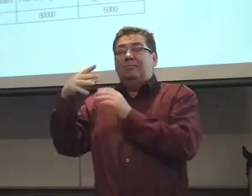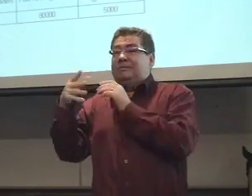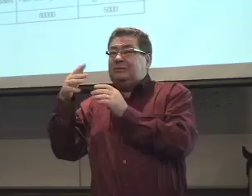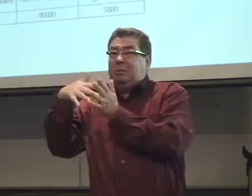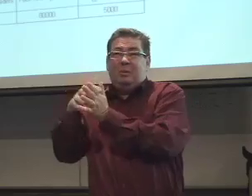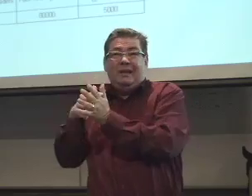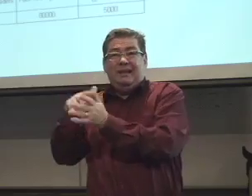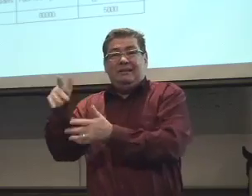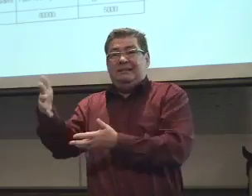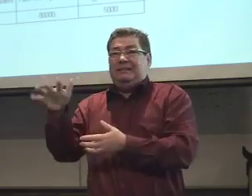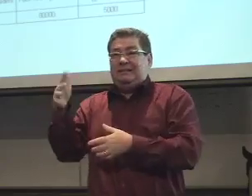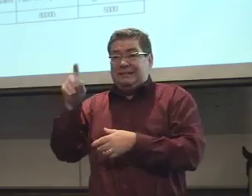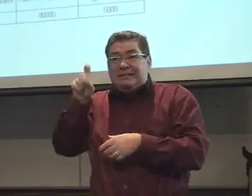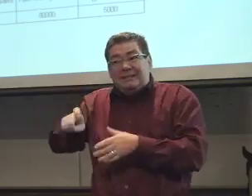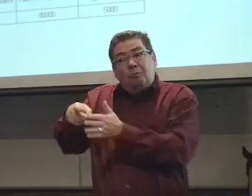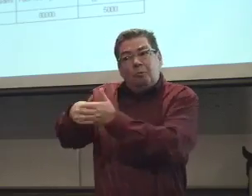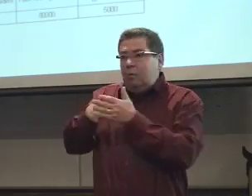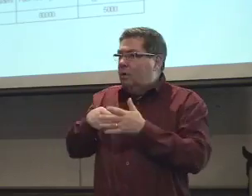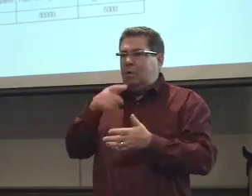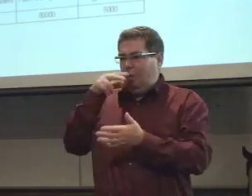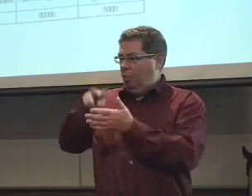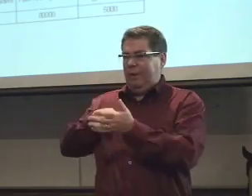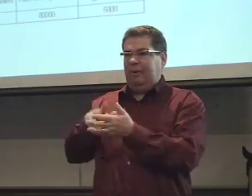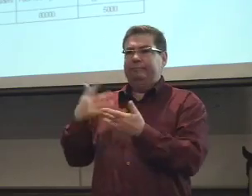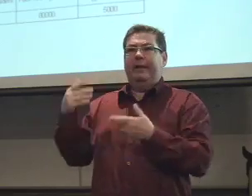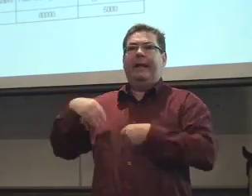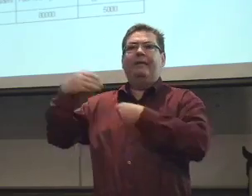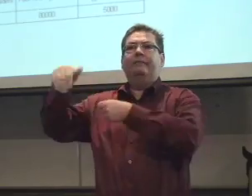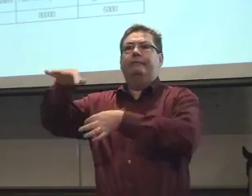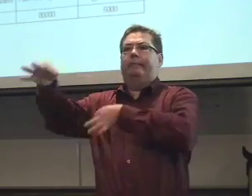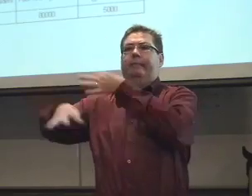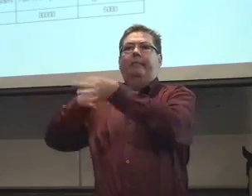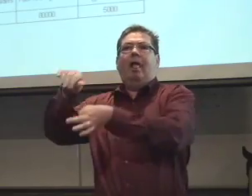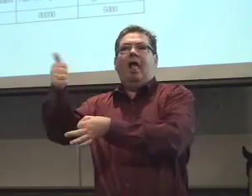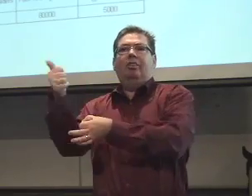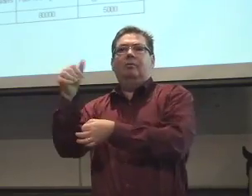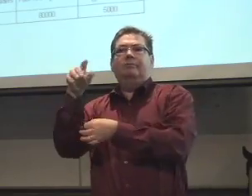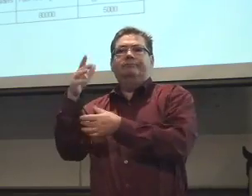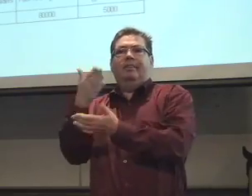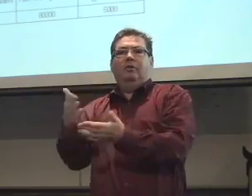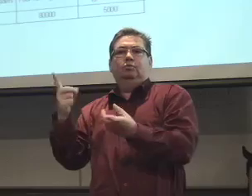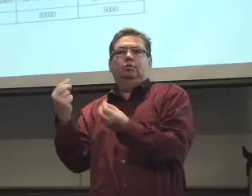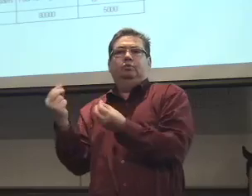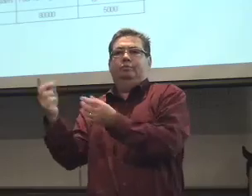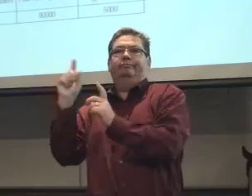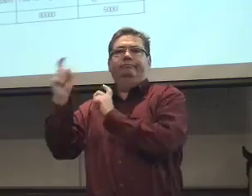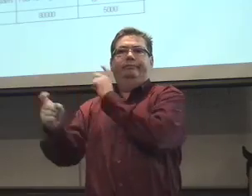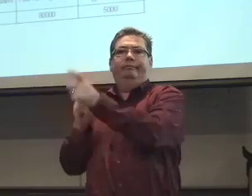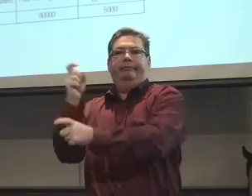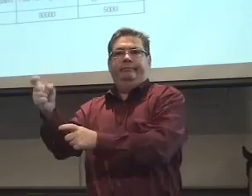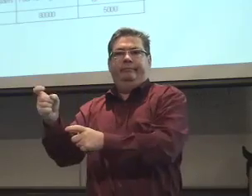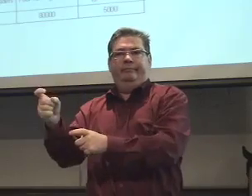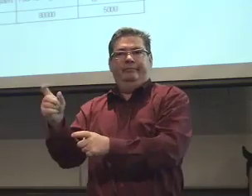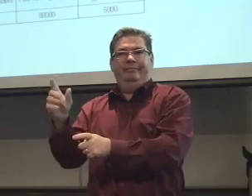most, weren't reading, were doing other things. So she found that